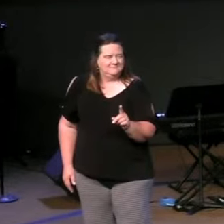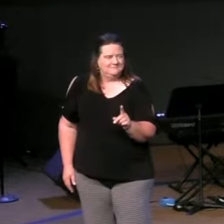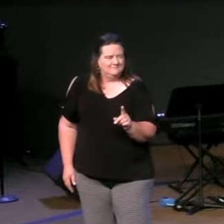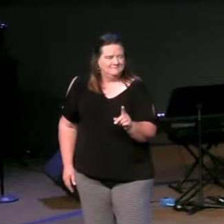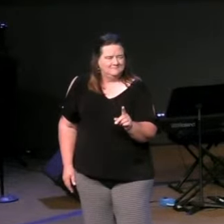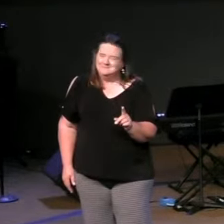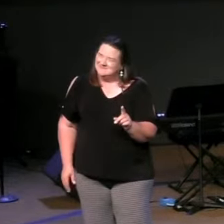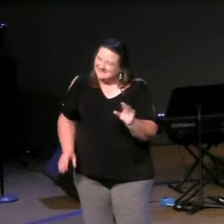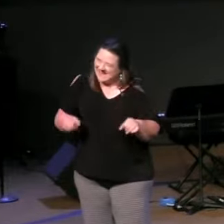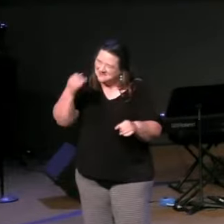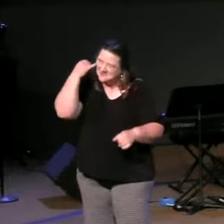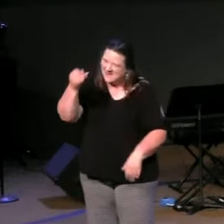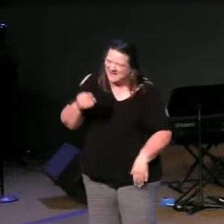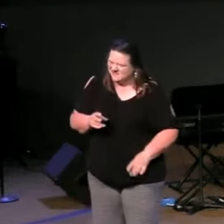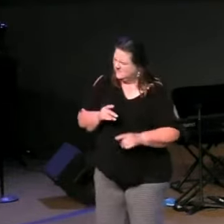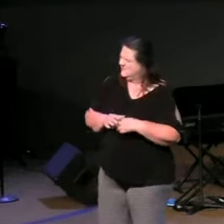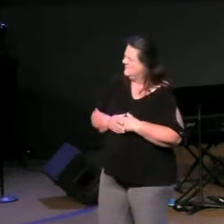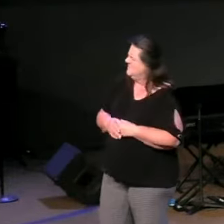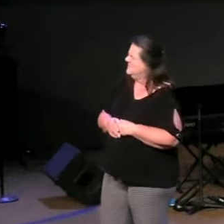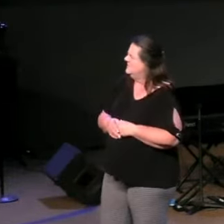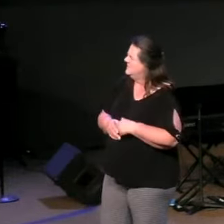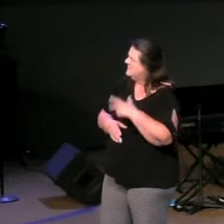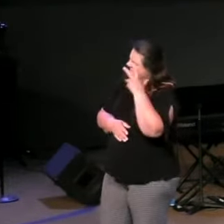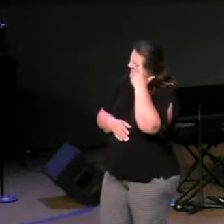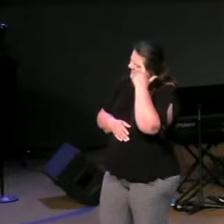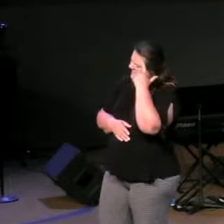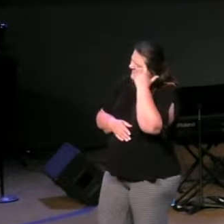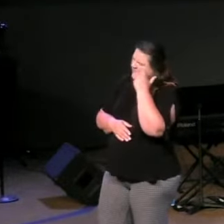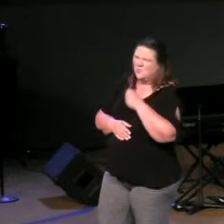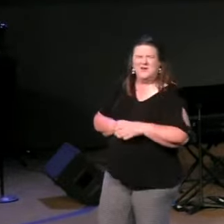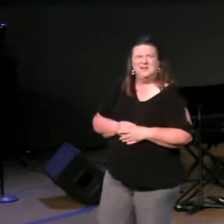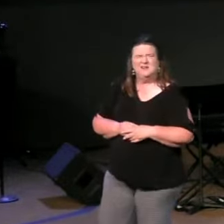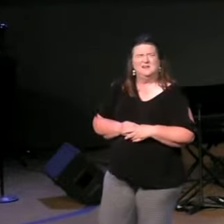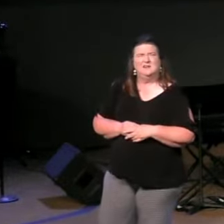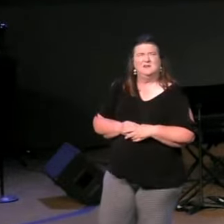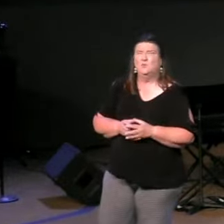I can just imagine the disciples still standing there just kind of like, "Huh?"